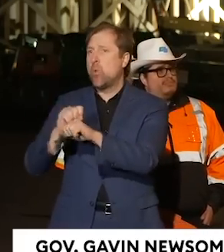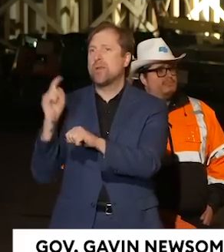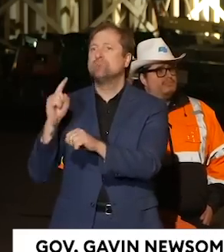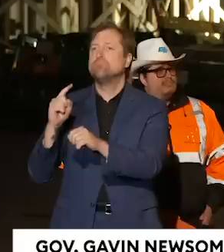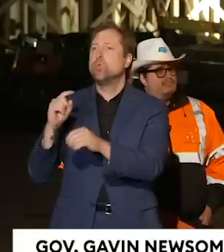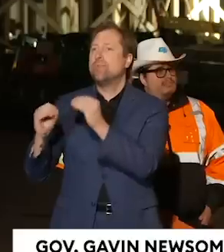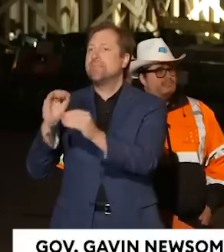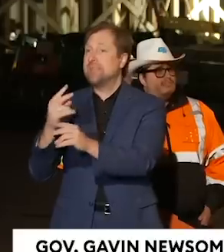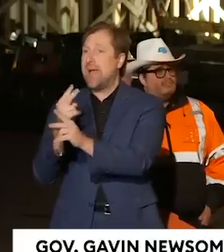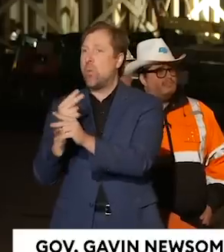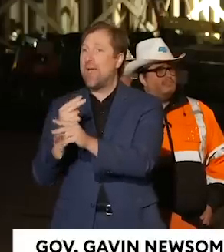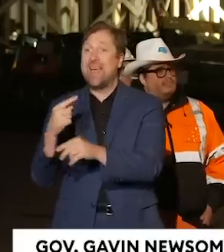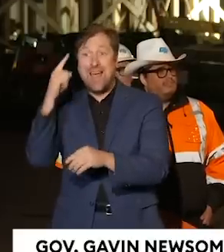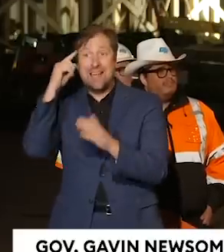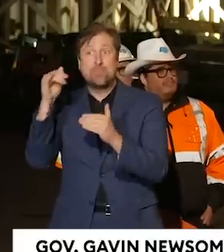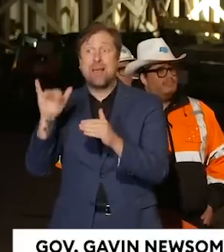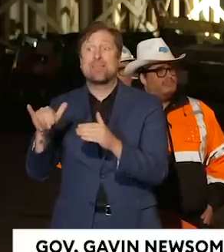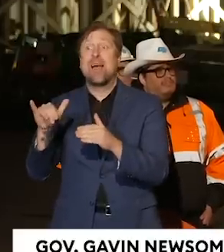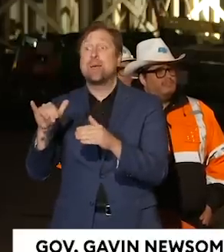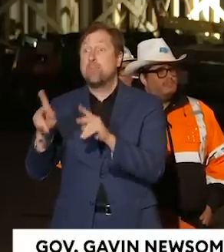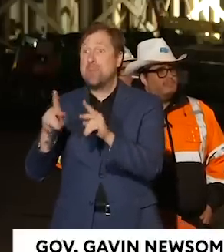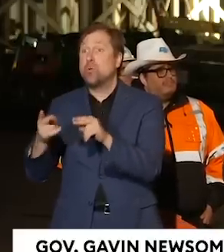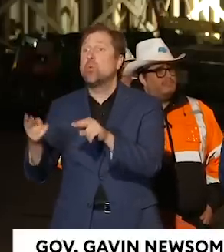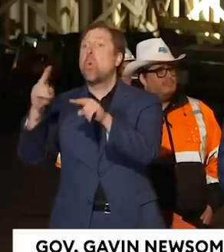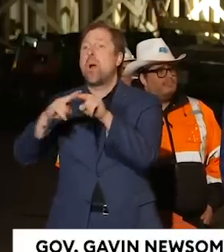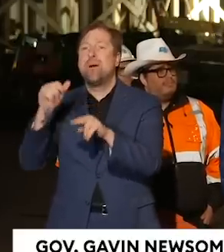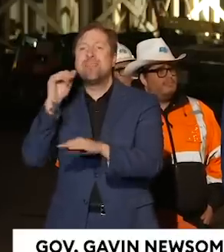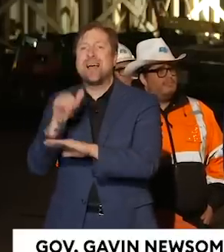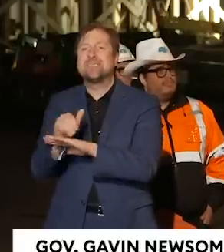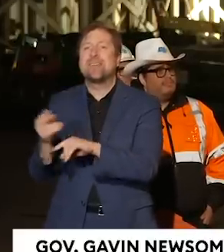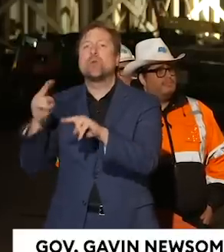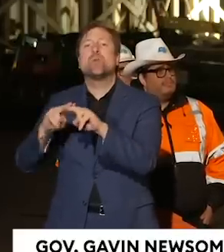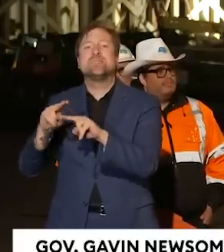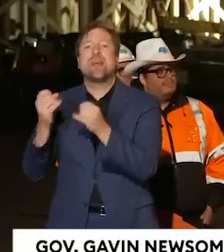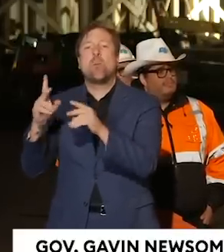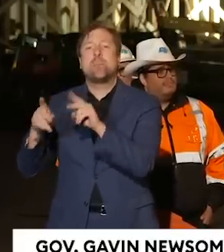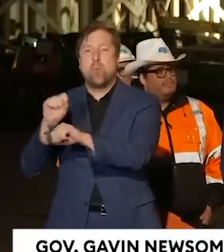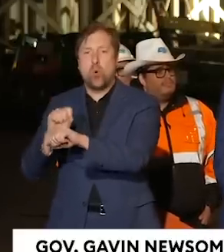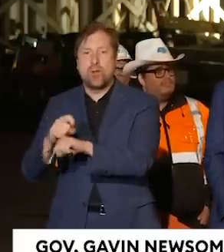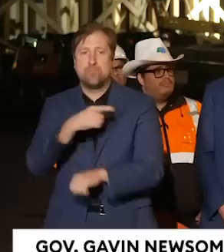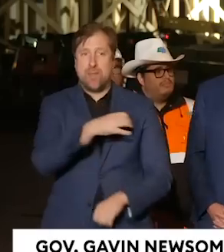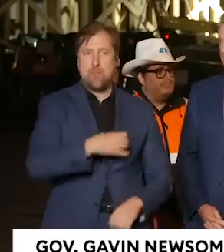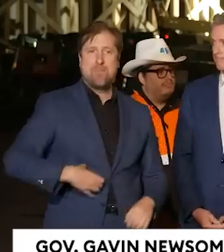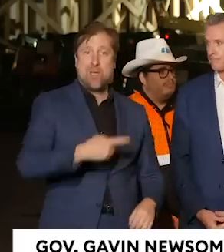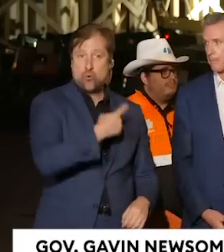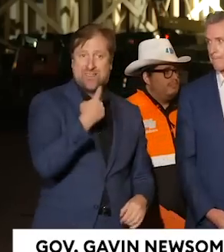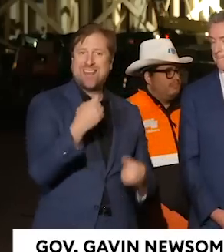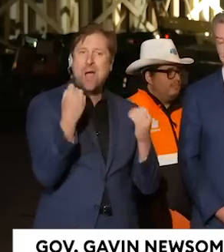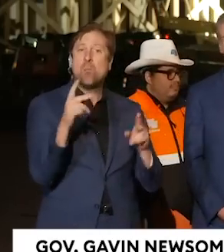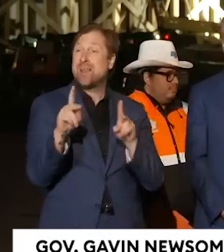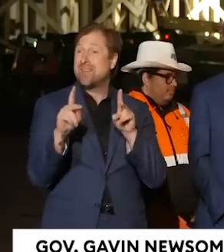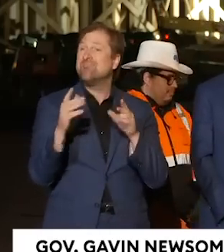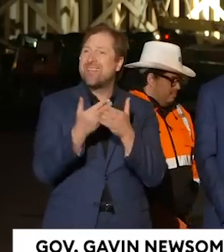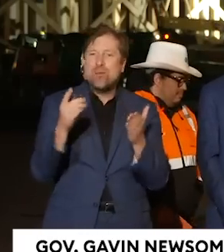would expect that number to go up, not down. It certainly went up last night. Yeah, and I think one of the things that's been so impressive is